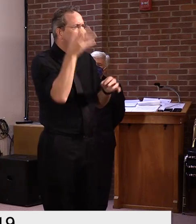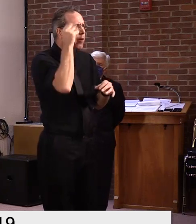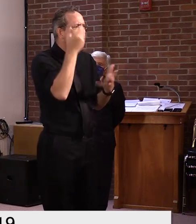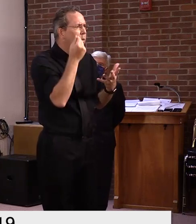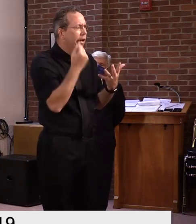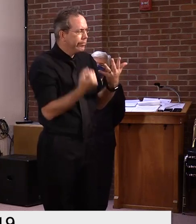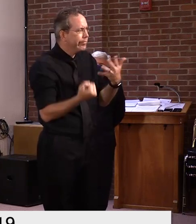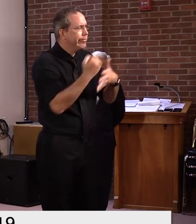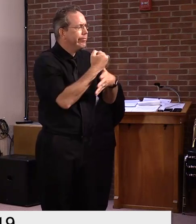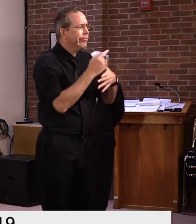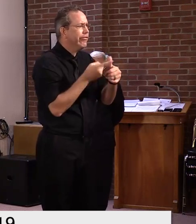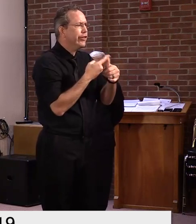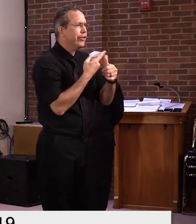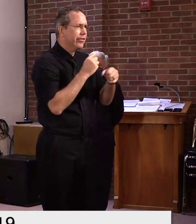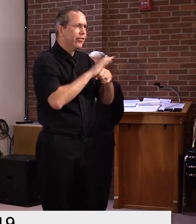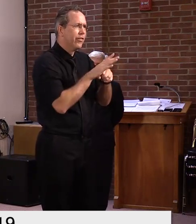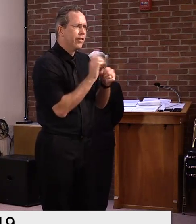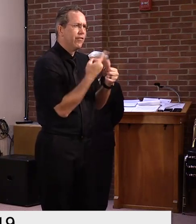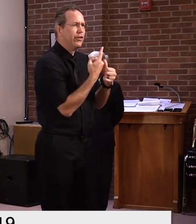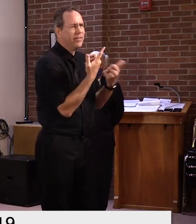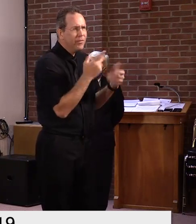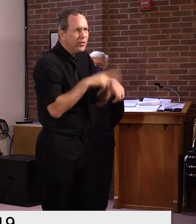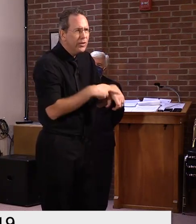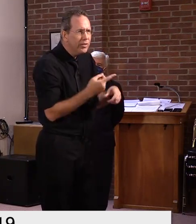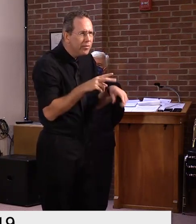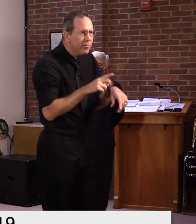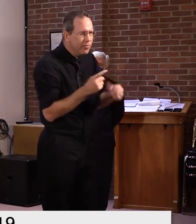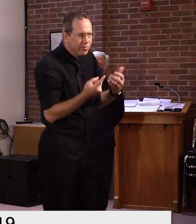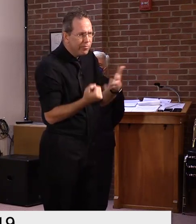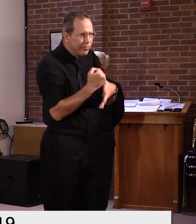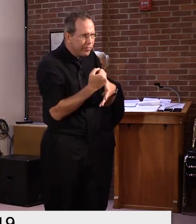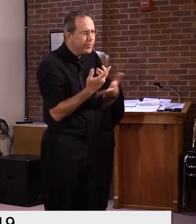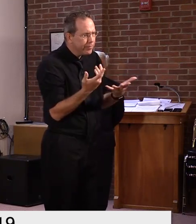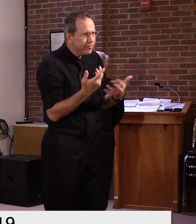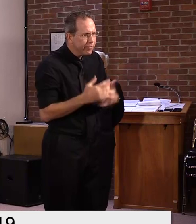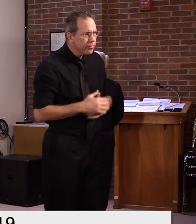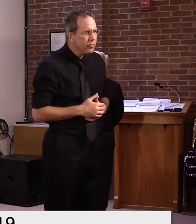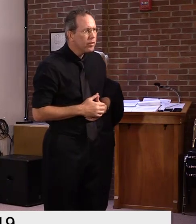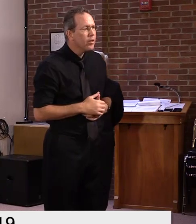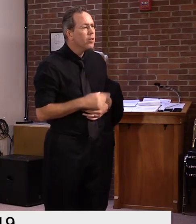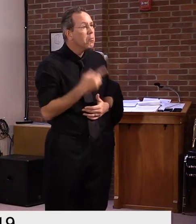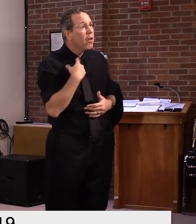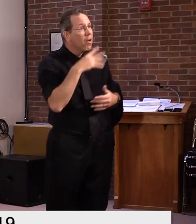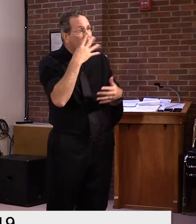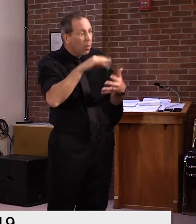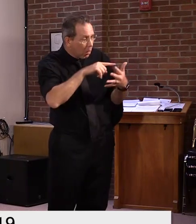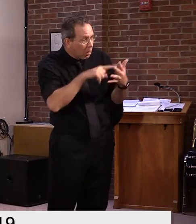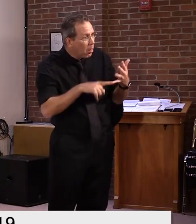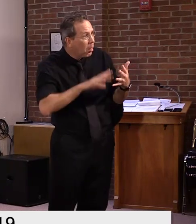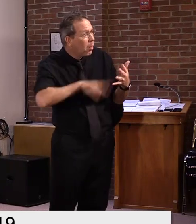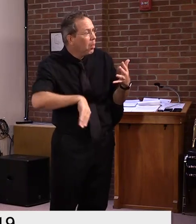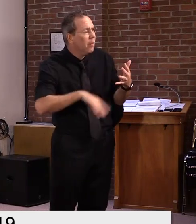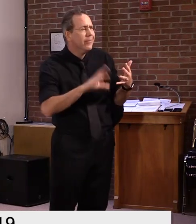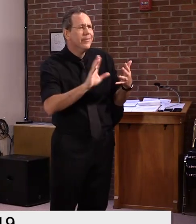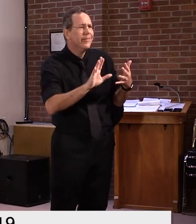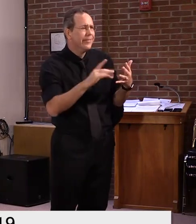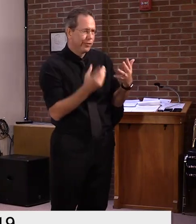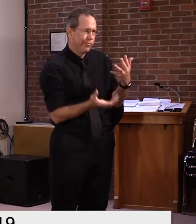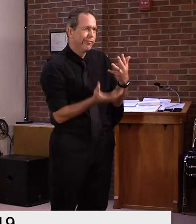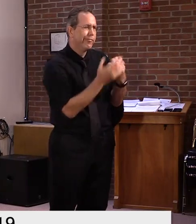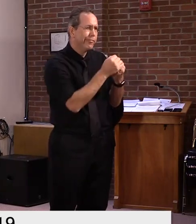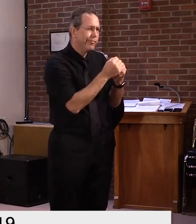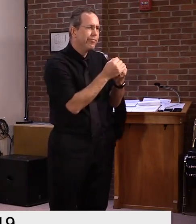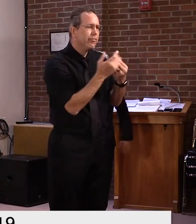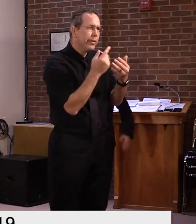be an area that should be prioritized, but doesn't mean that they can't take up the other issues. They're a separate body,